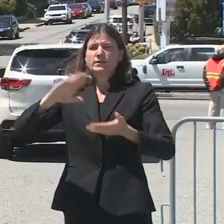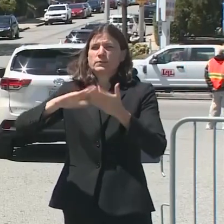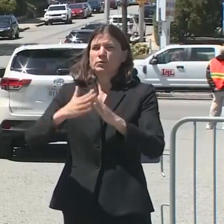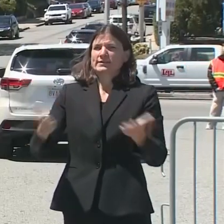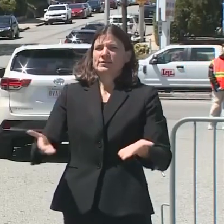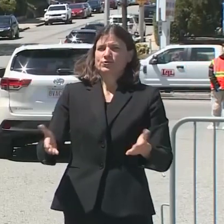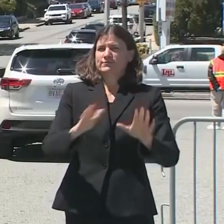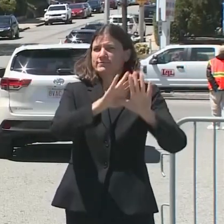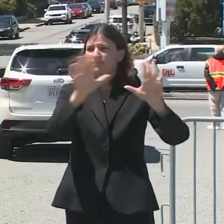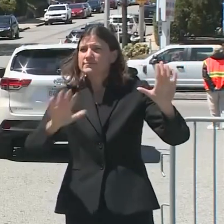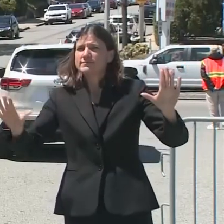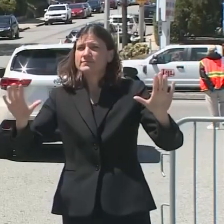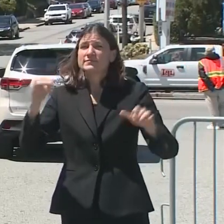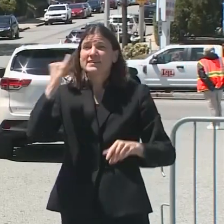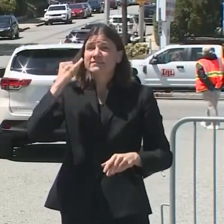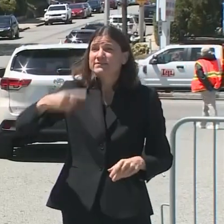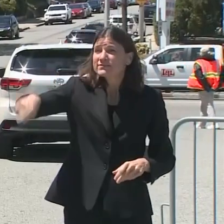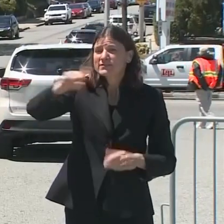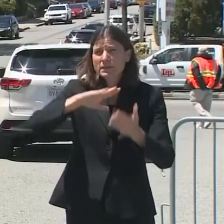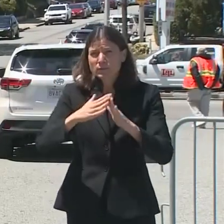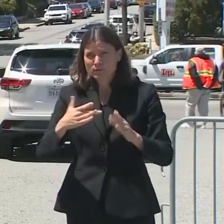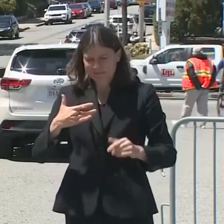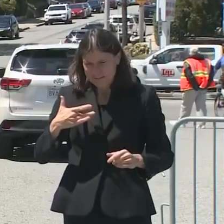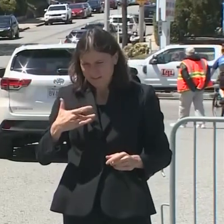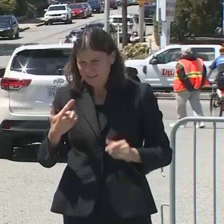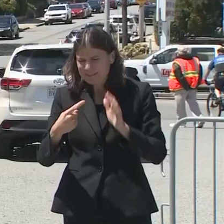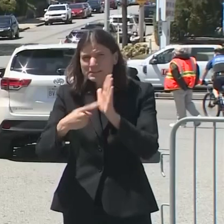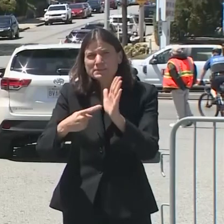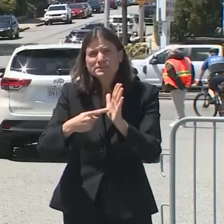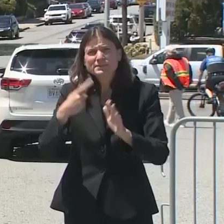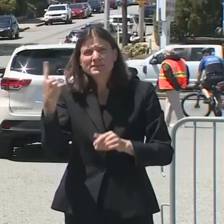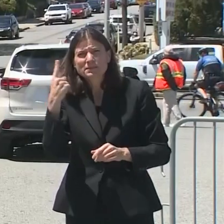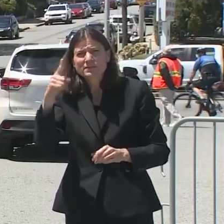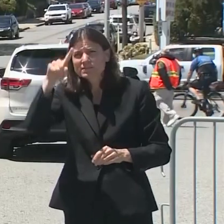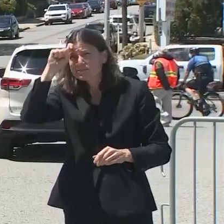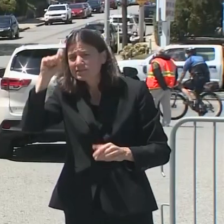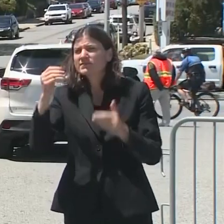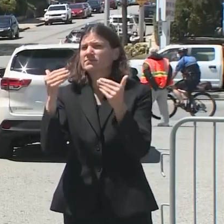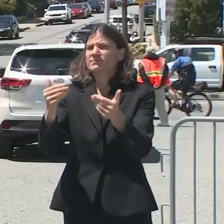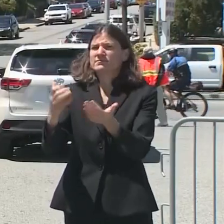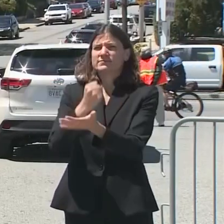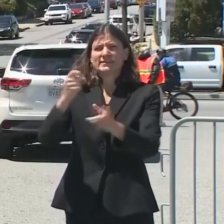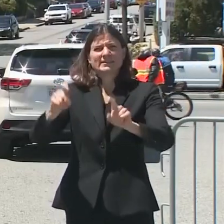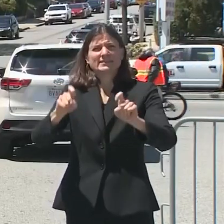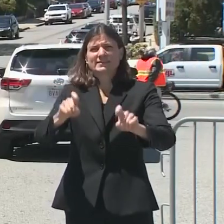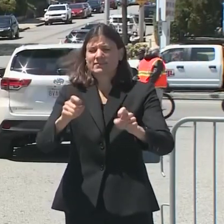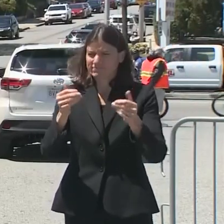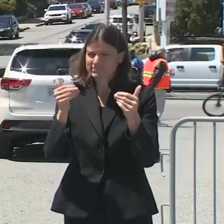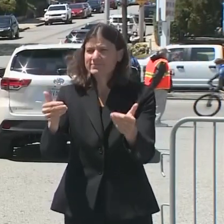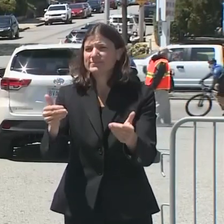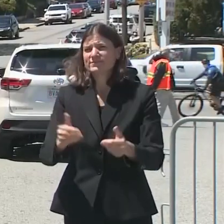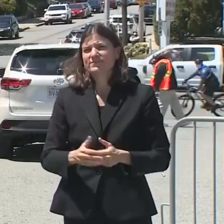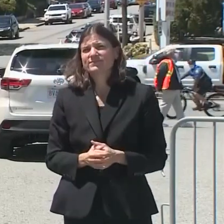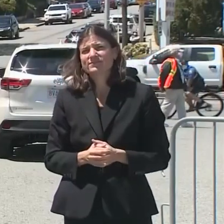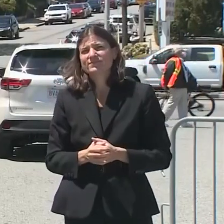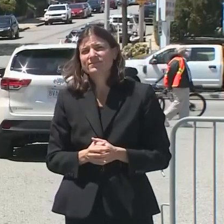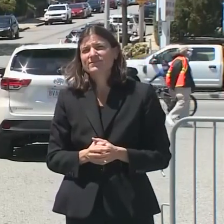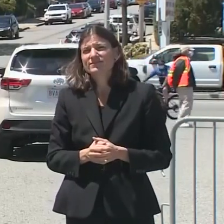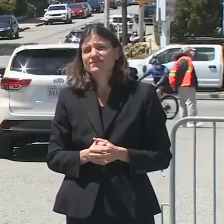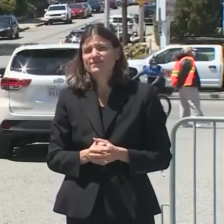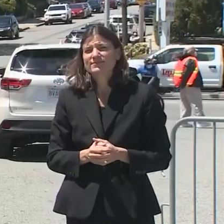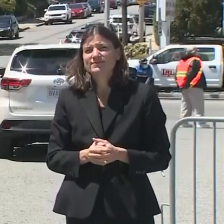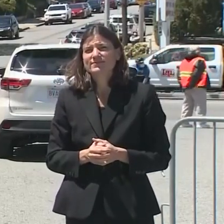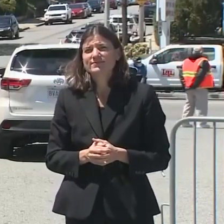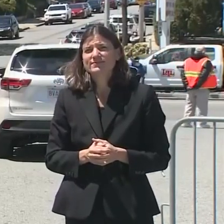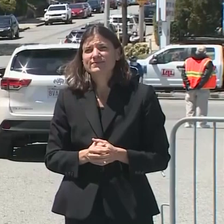to testing, and that we have the ability to test those with whom they've been in close contact. And we'll continue to provide additional